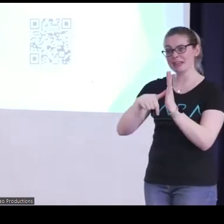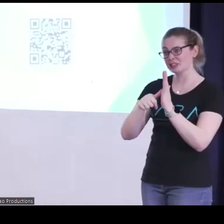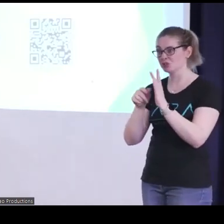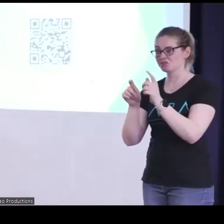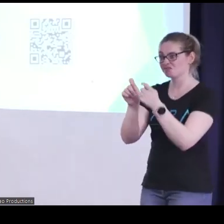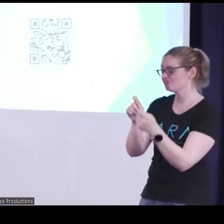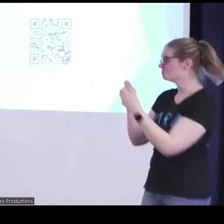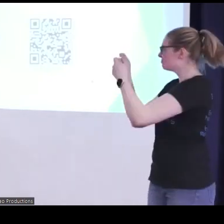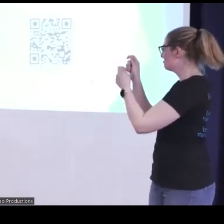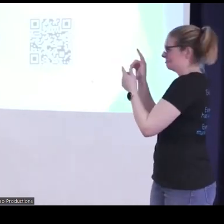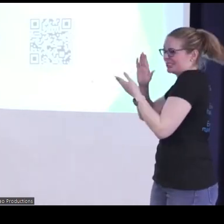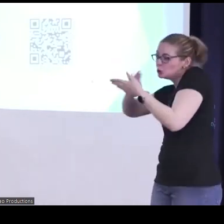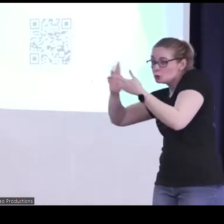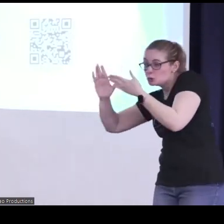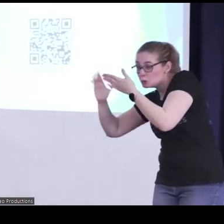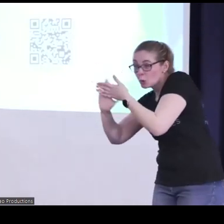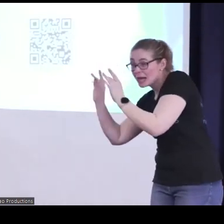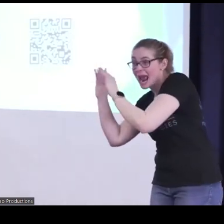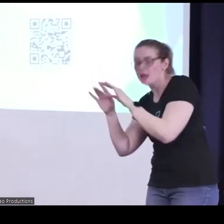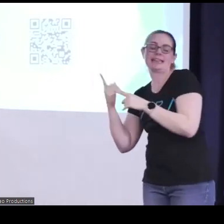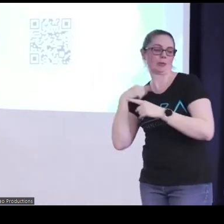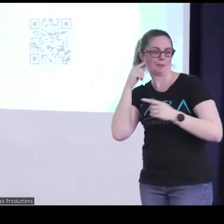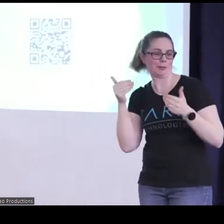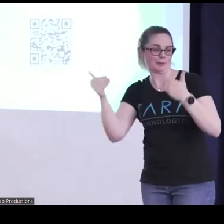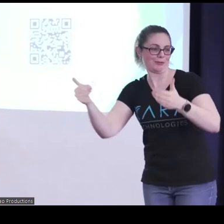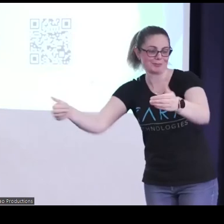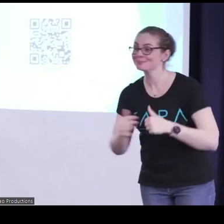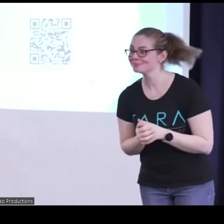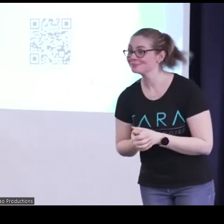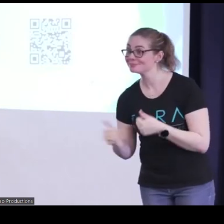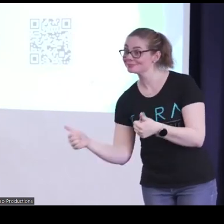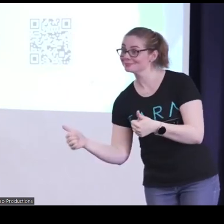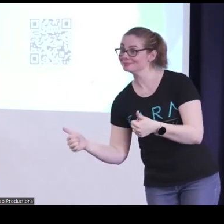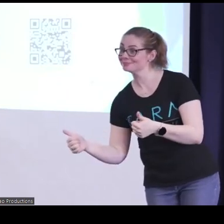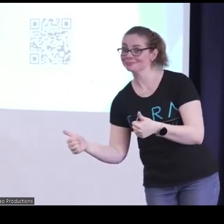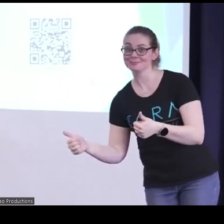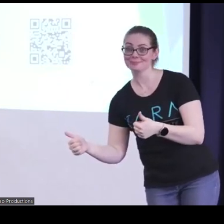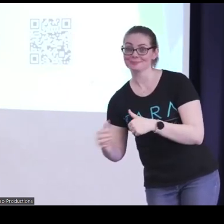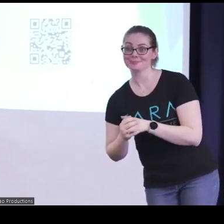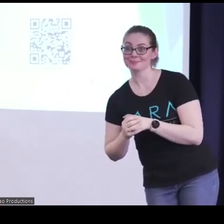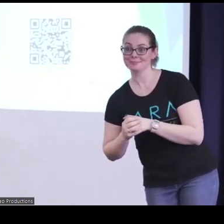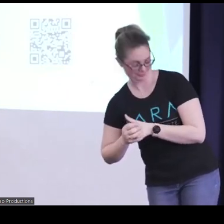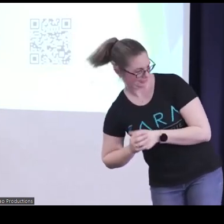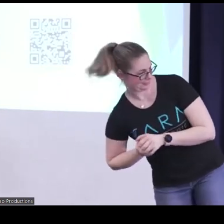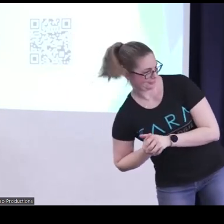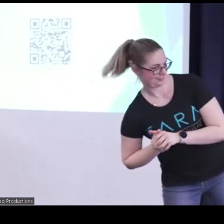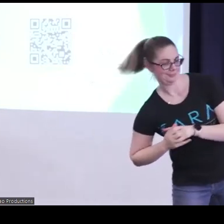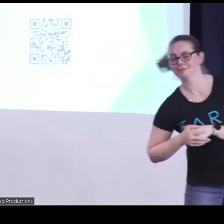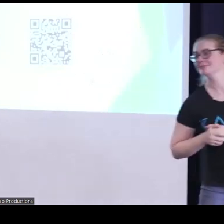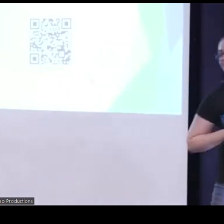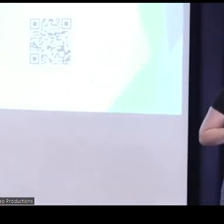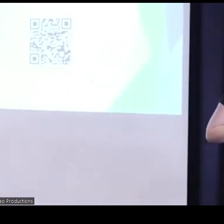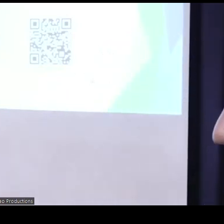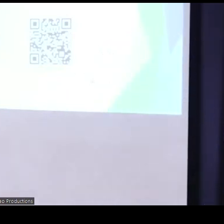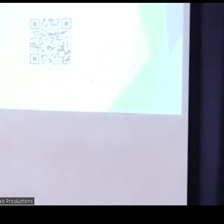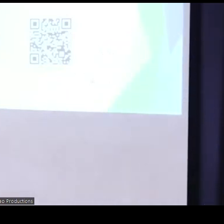So I might give you 2 or 3 minutes to come up and take a photo of that and jump into the survey, and then we'll move on. So if people would like to do